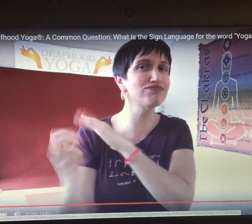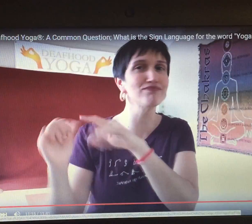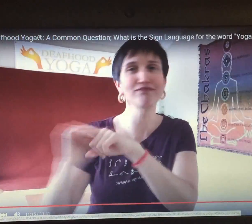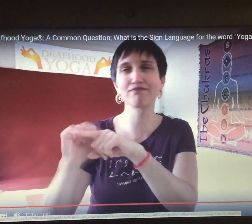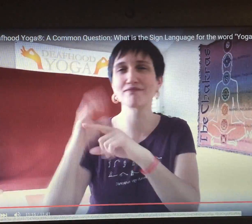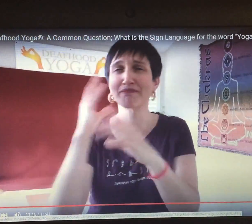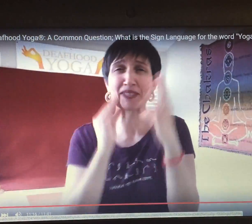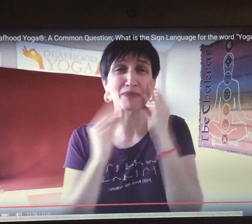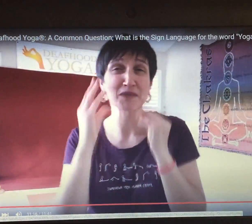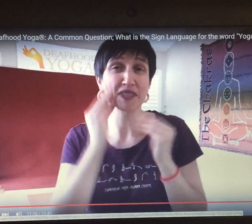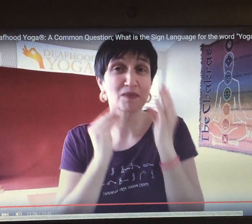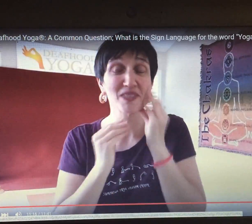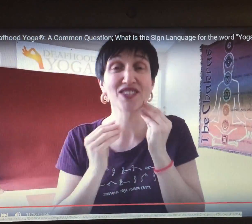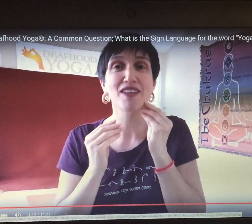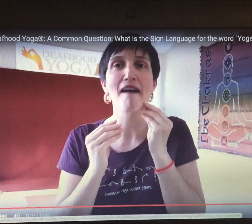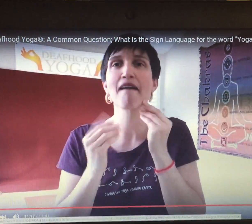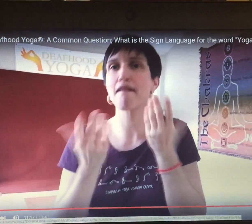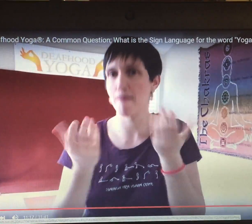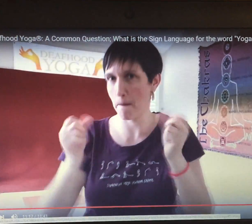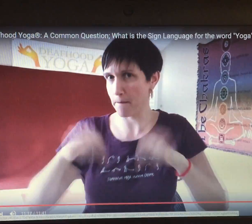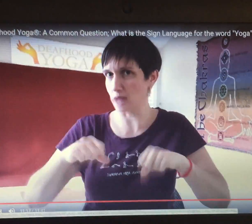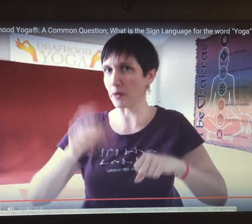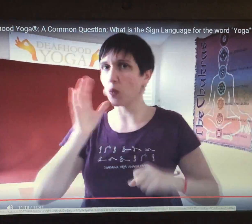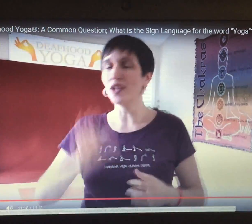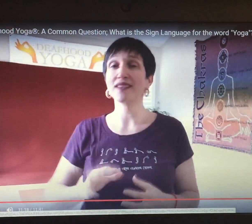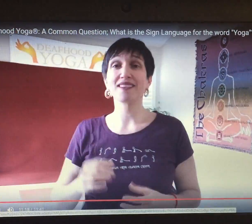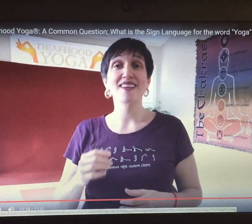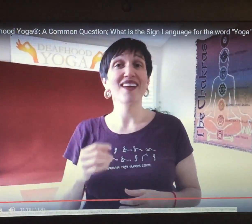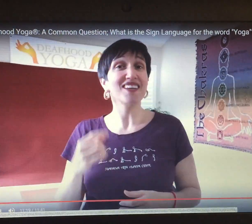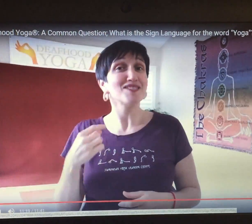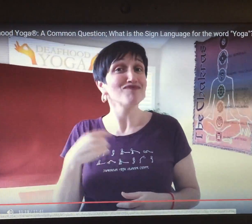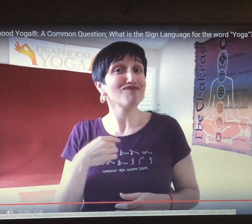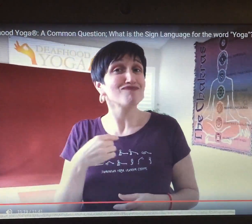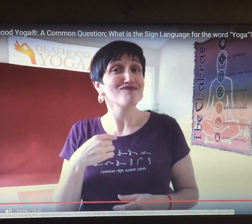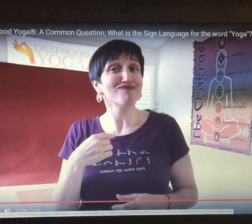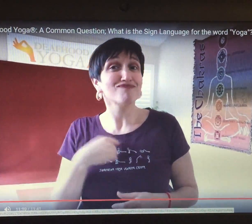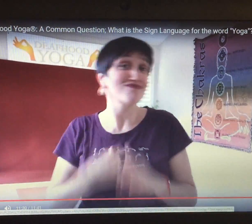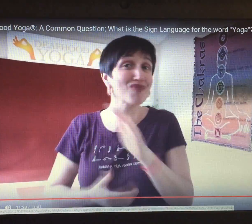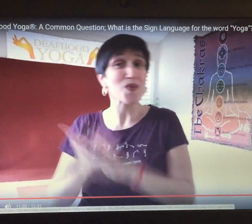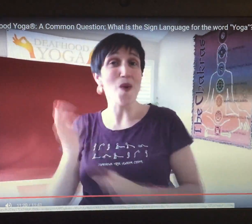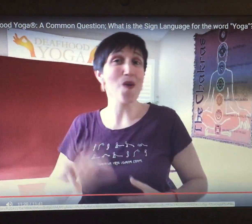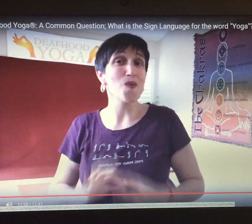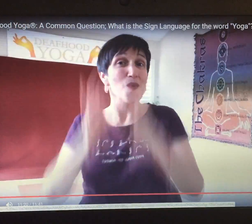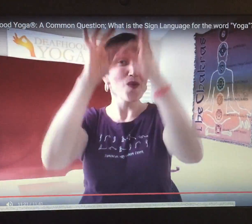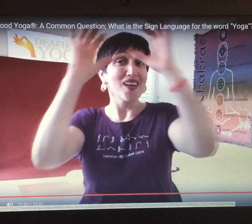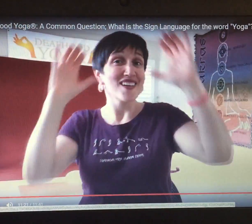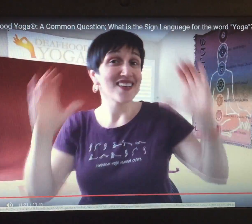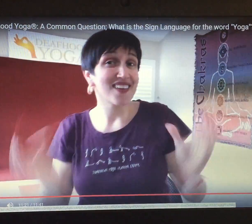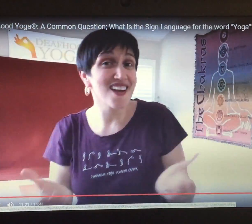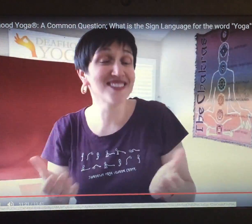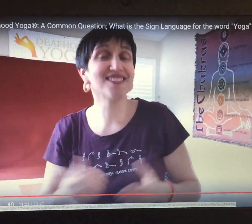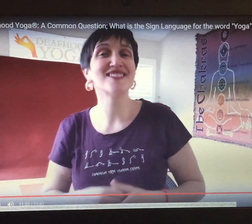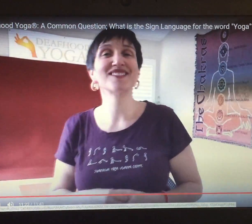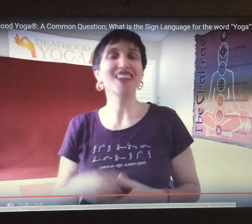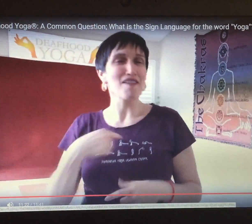Who increases or who immerses themselves and has great experience possibly would go to yoga